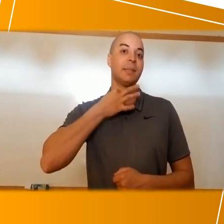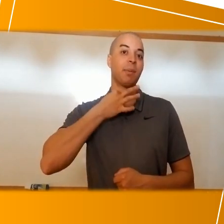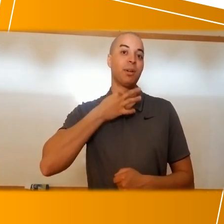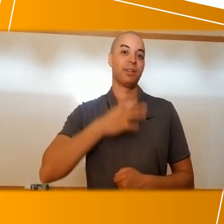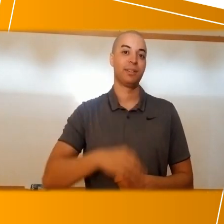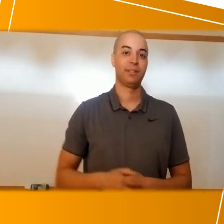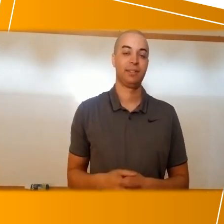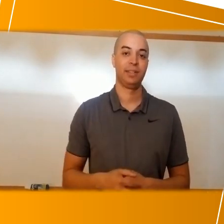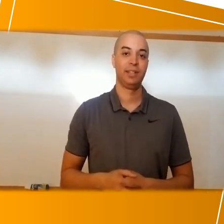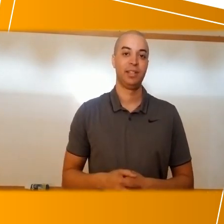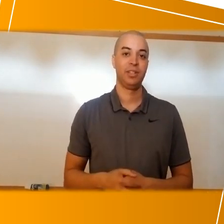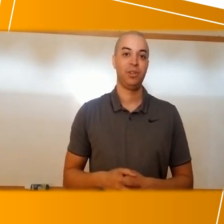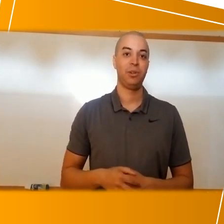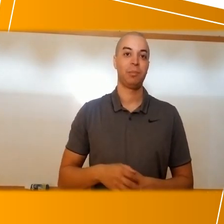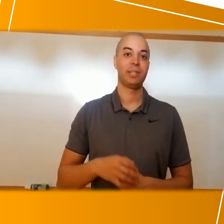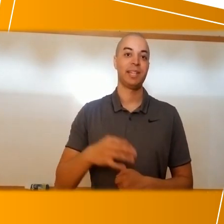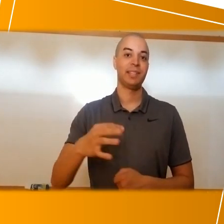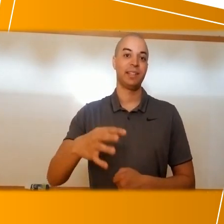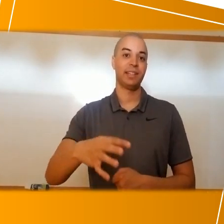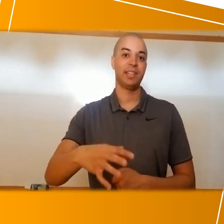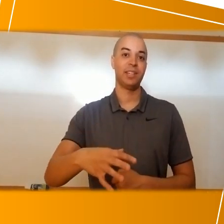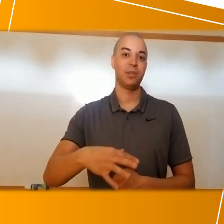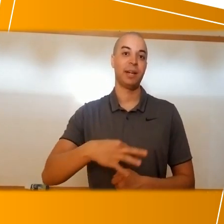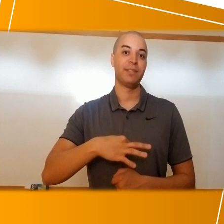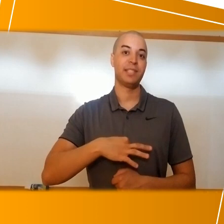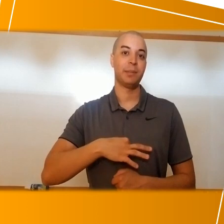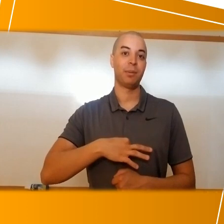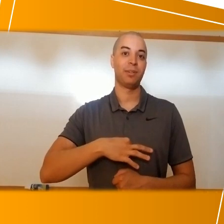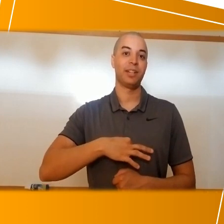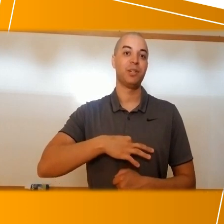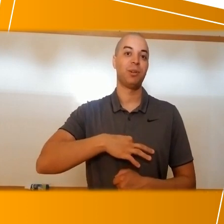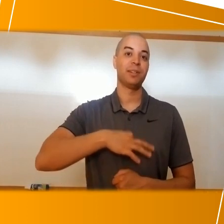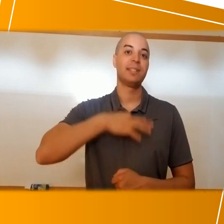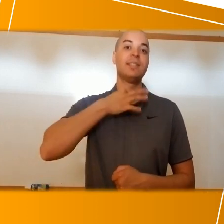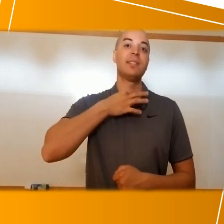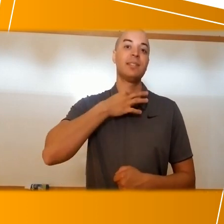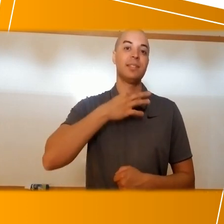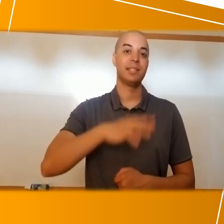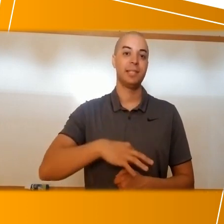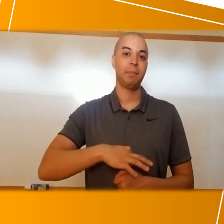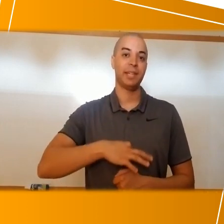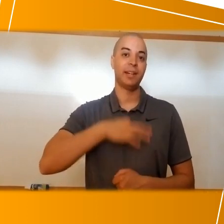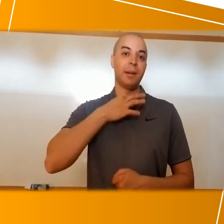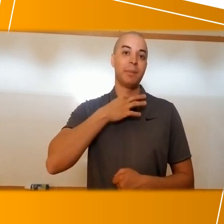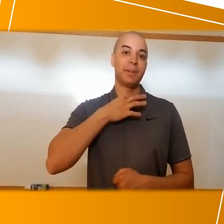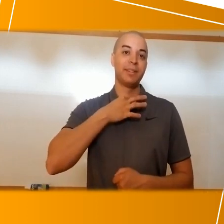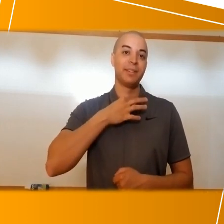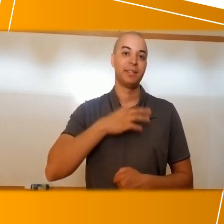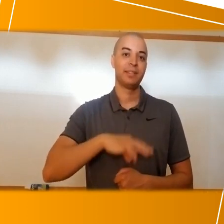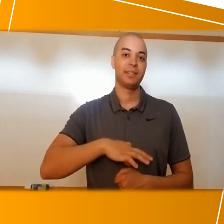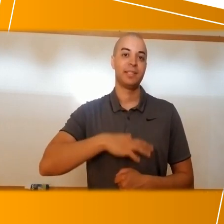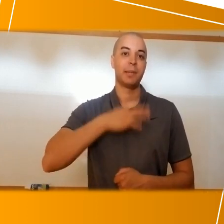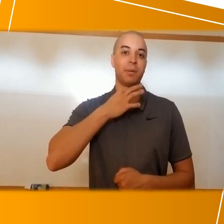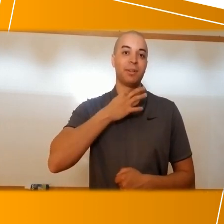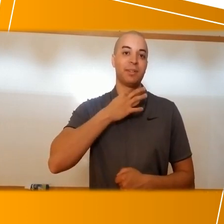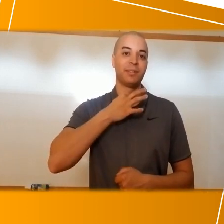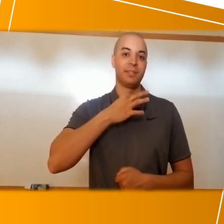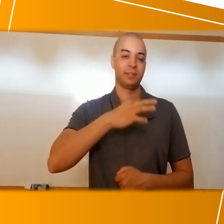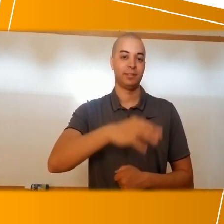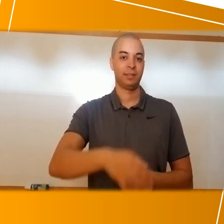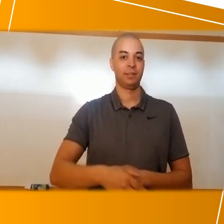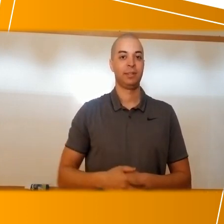zipper. You can pretend like you have a zipper and you are zipping it up,